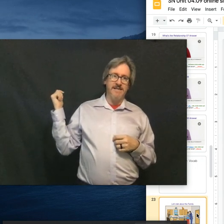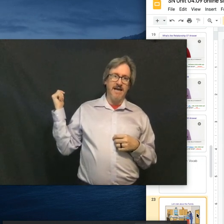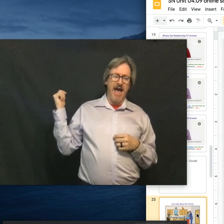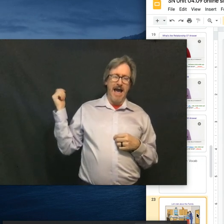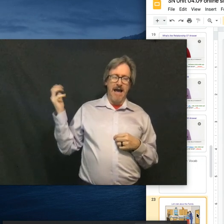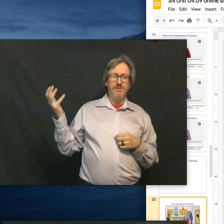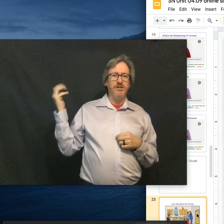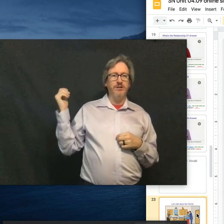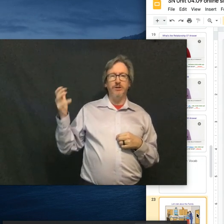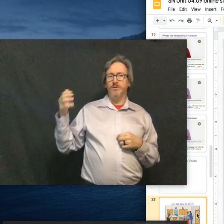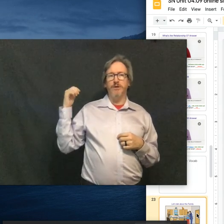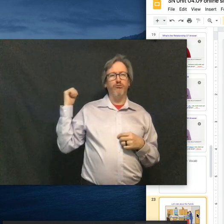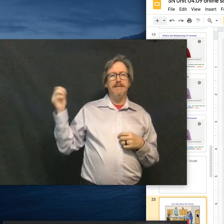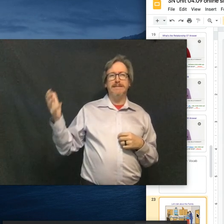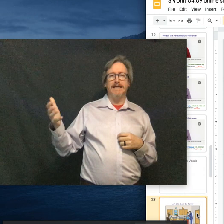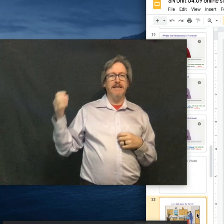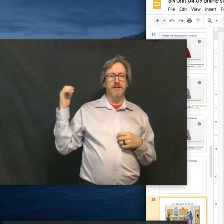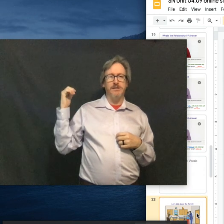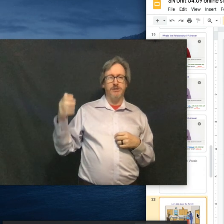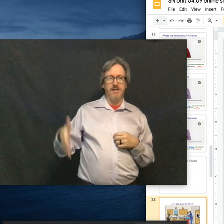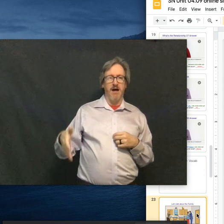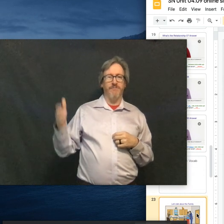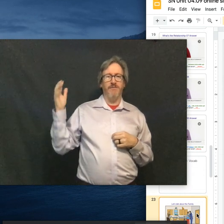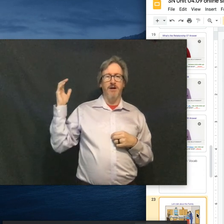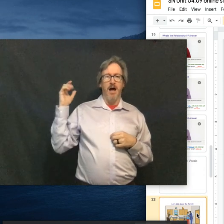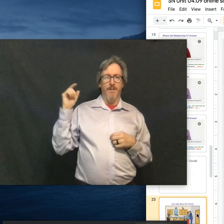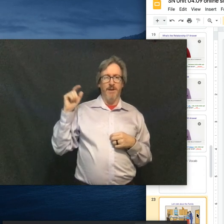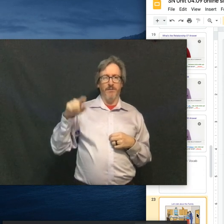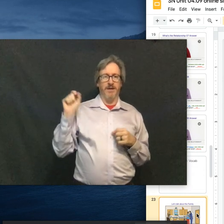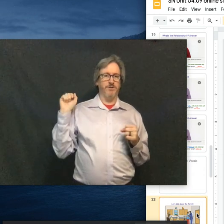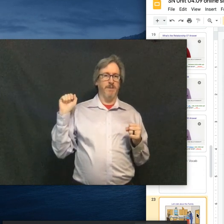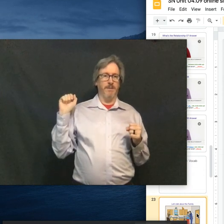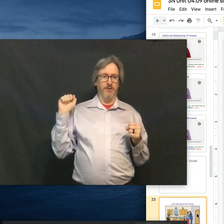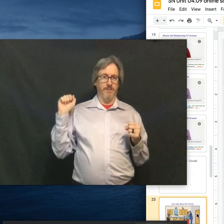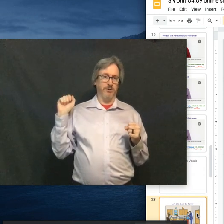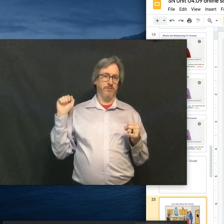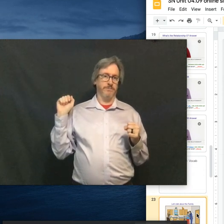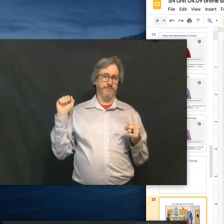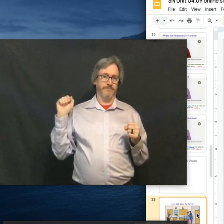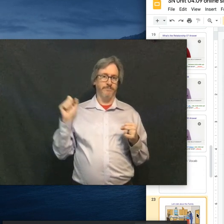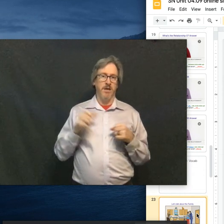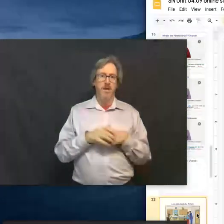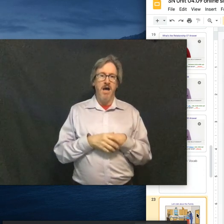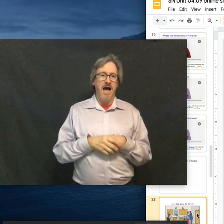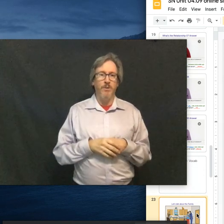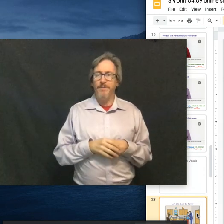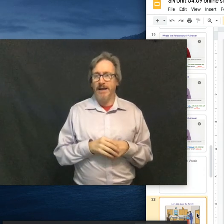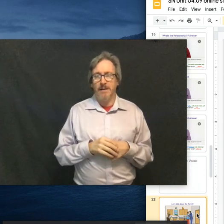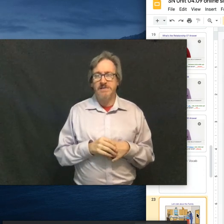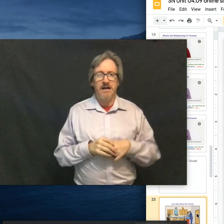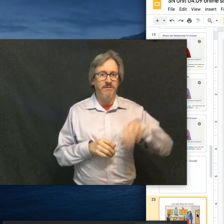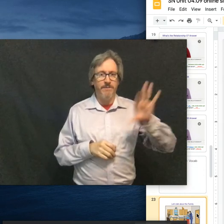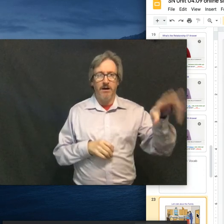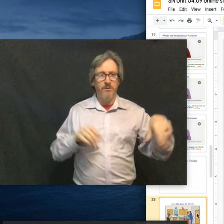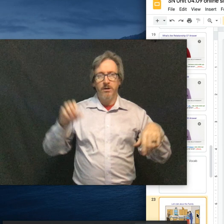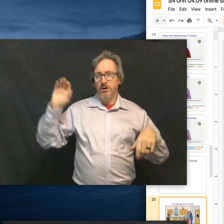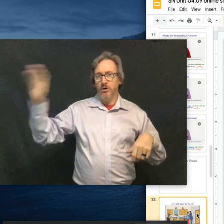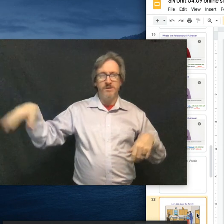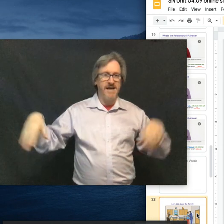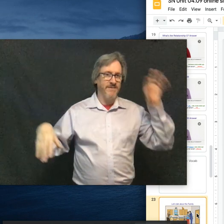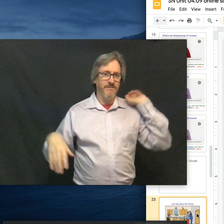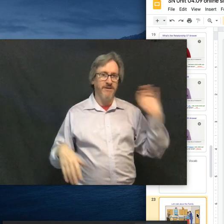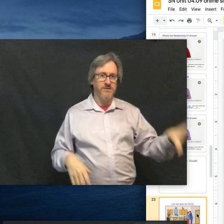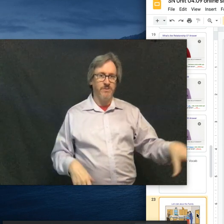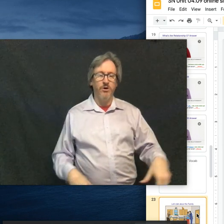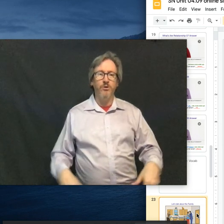and say absolutely ridiculous stuff about the people in the picture. I would make up stuff about